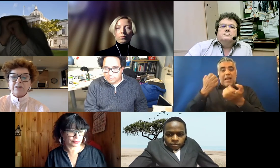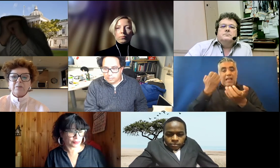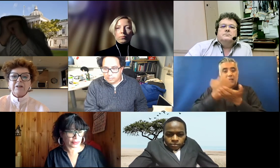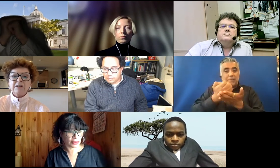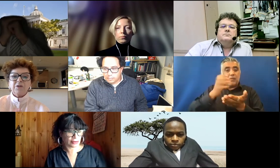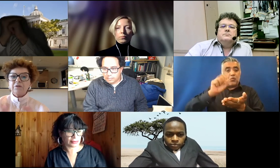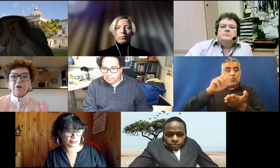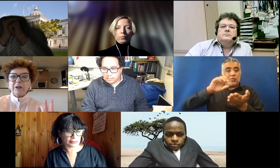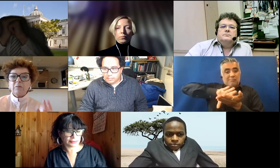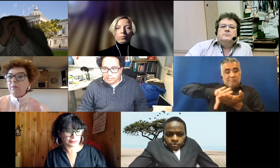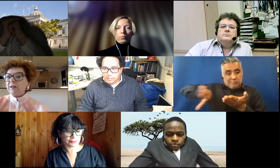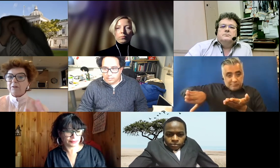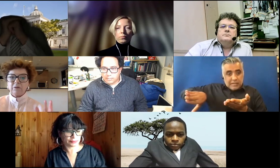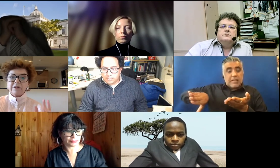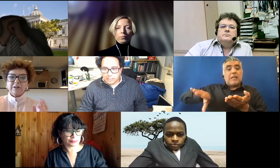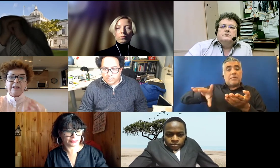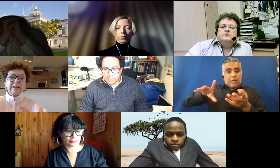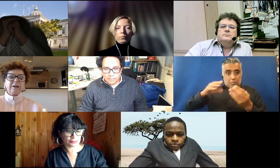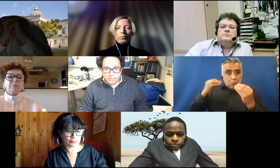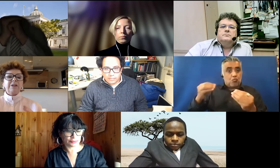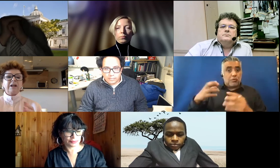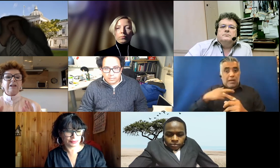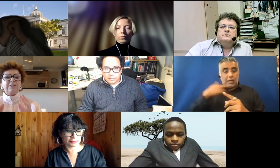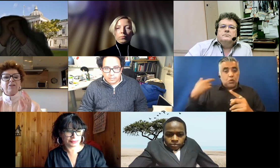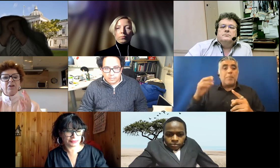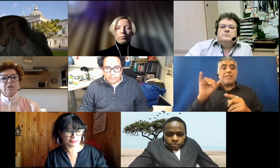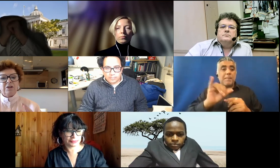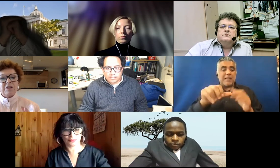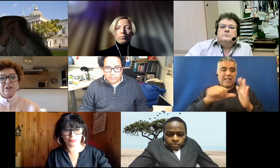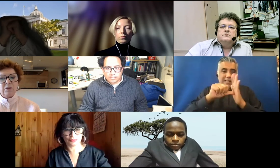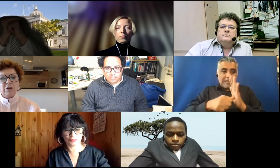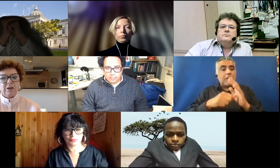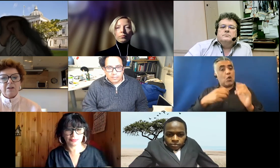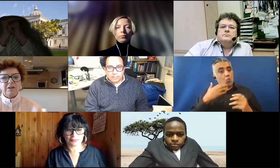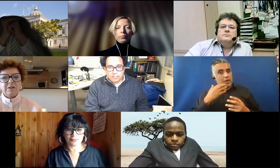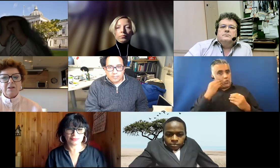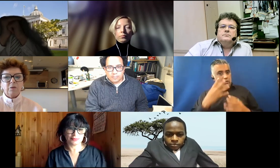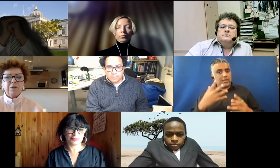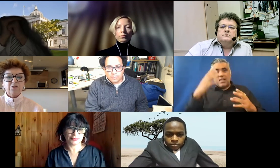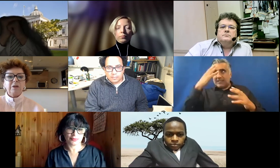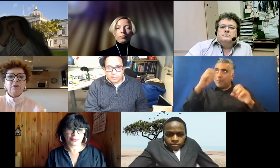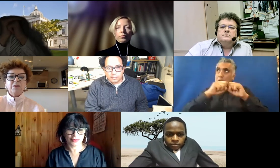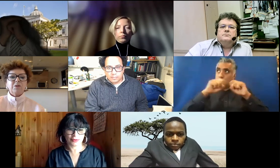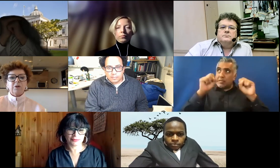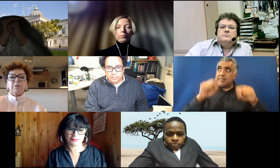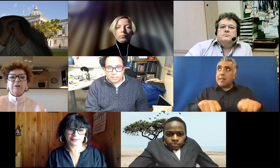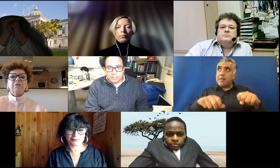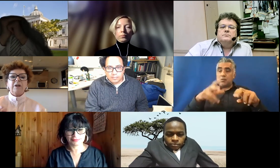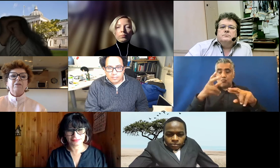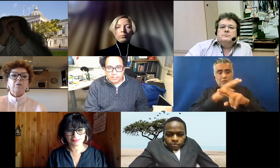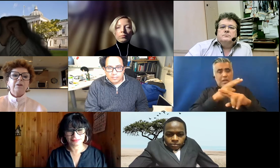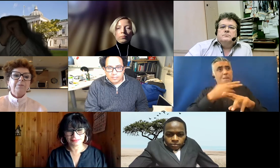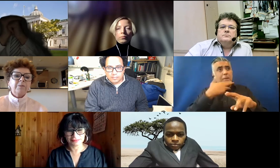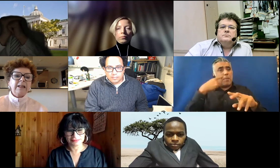persons with disabilities, far from it, many are at risk, but to highlight that the good news is we know that systems that work for extreme users work better